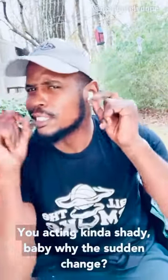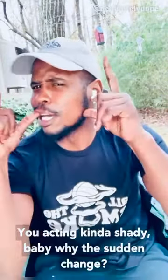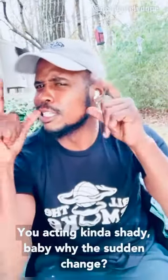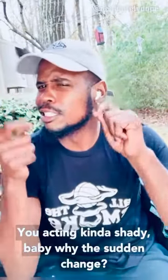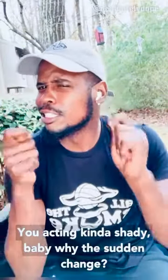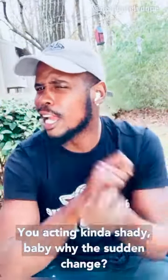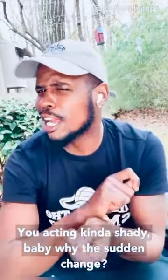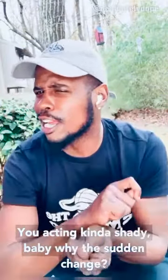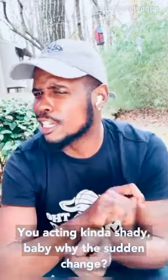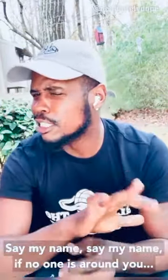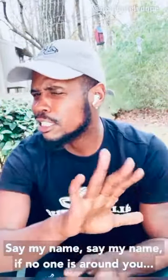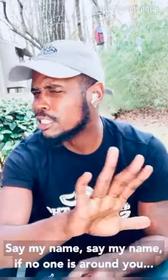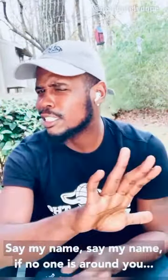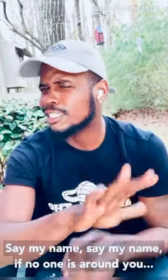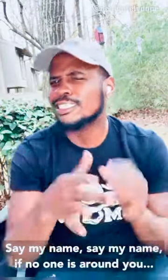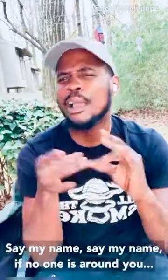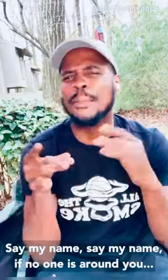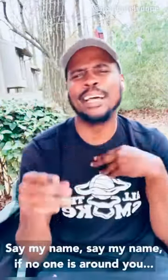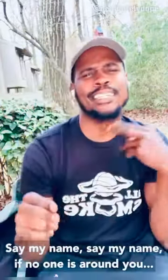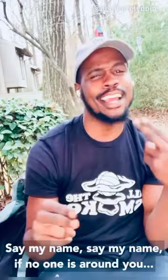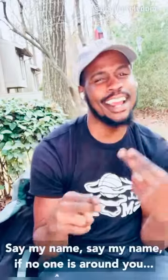sudden change?